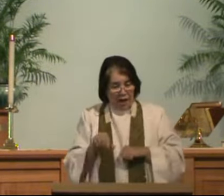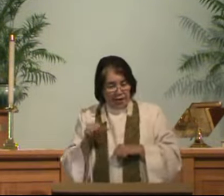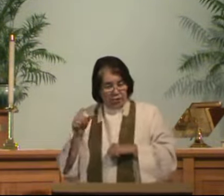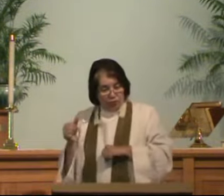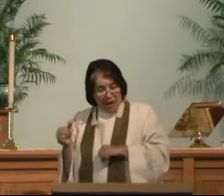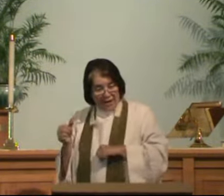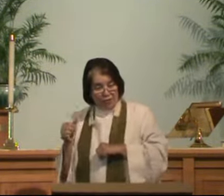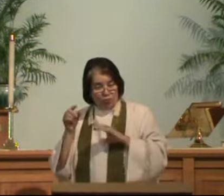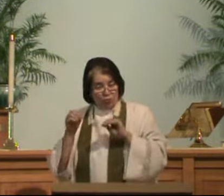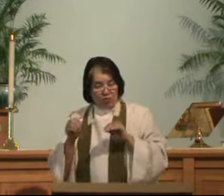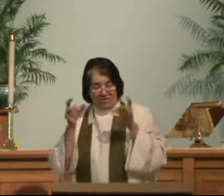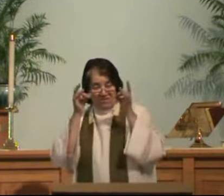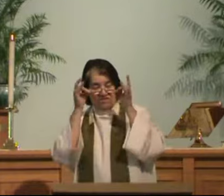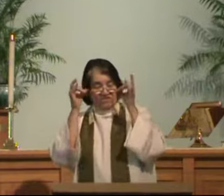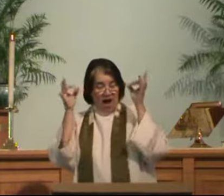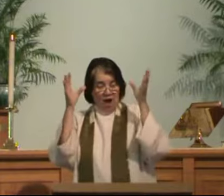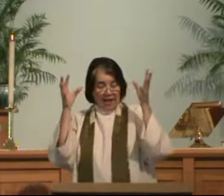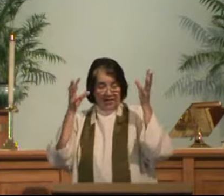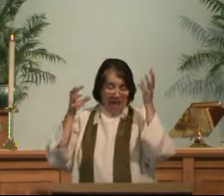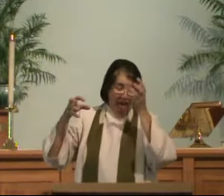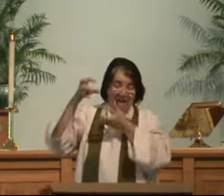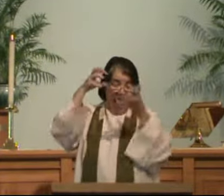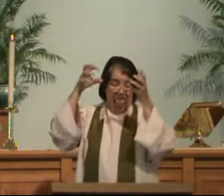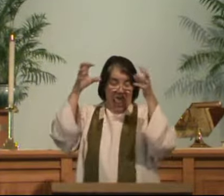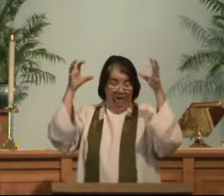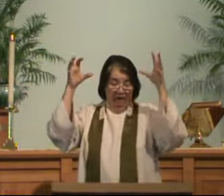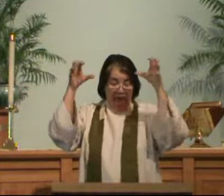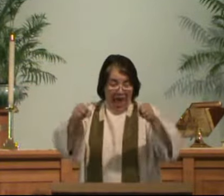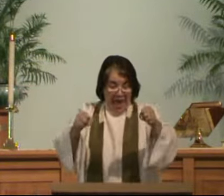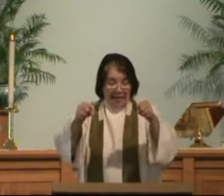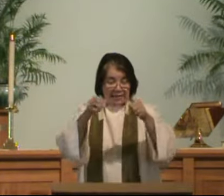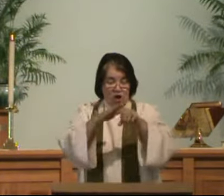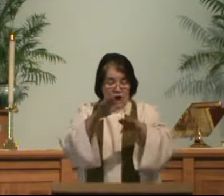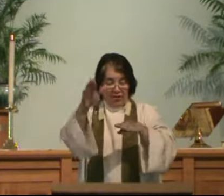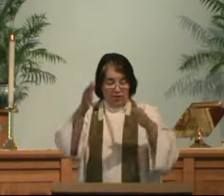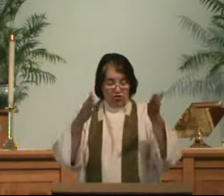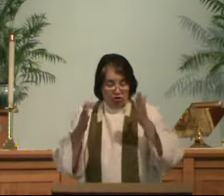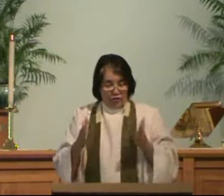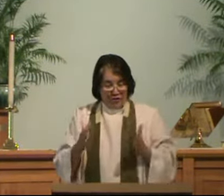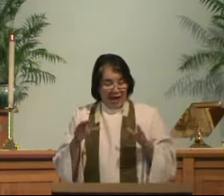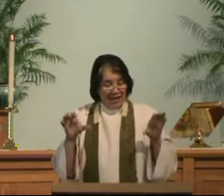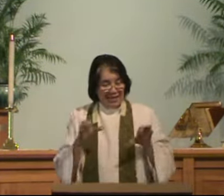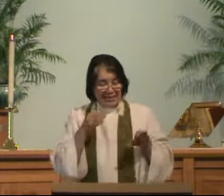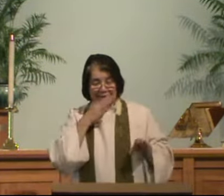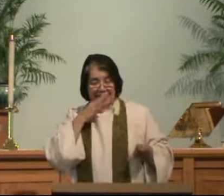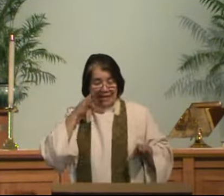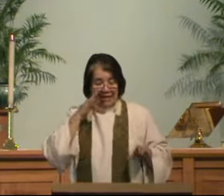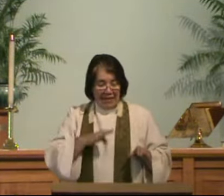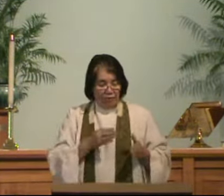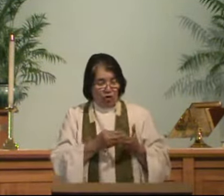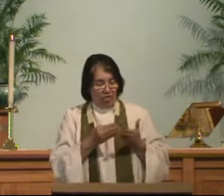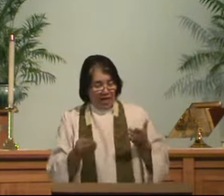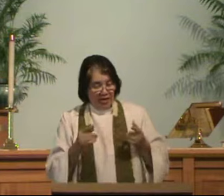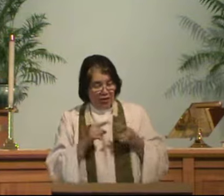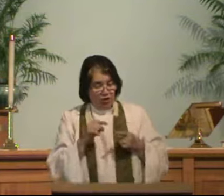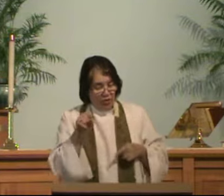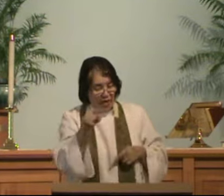and the rest put violent hands on his servant and did evil things to